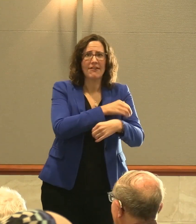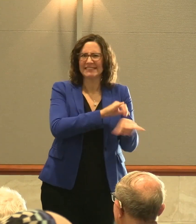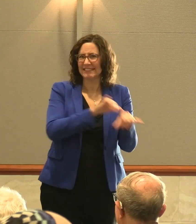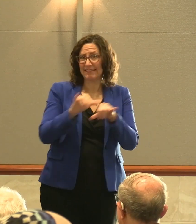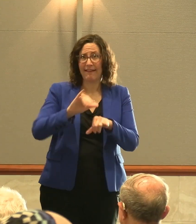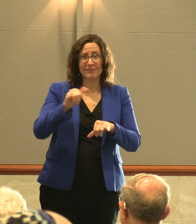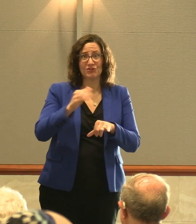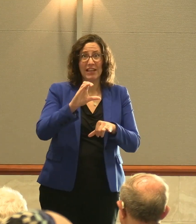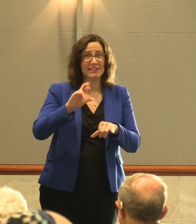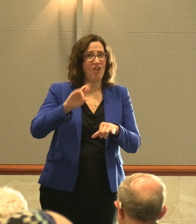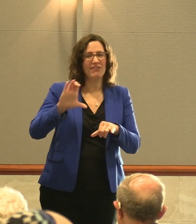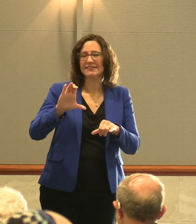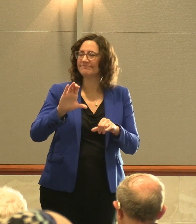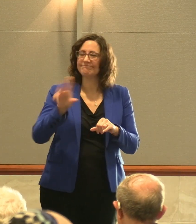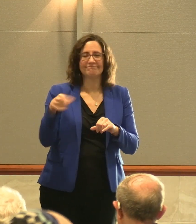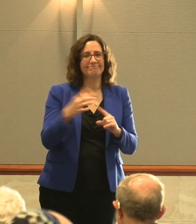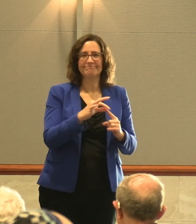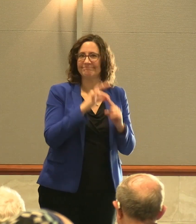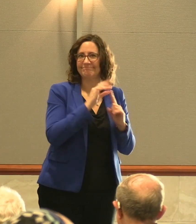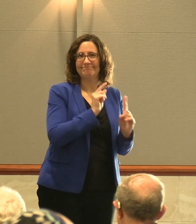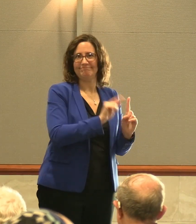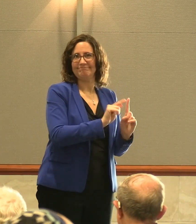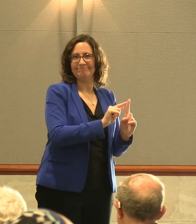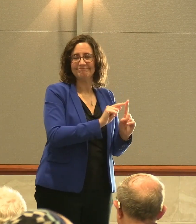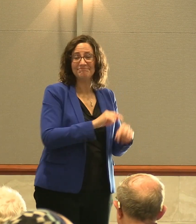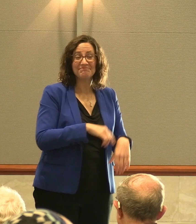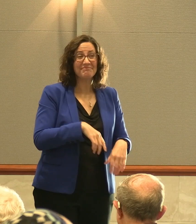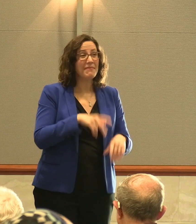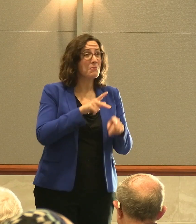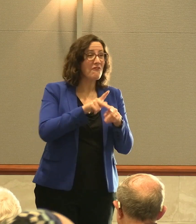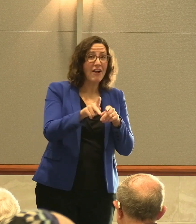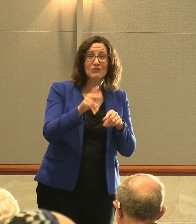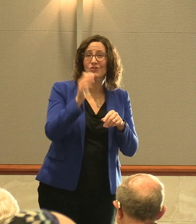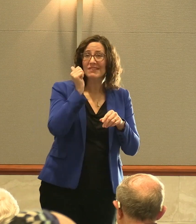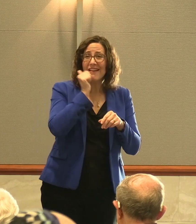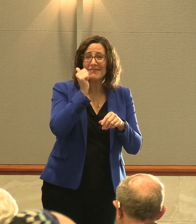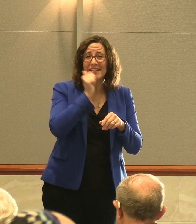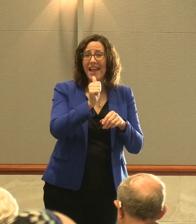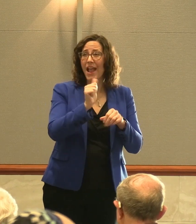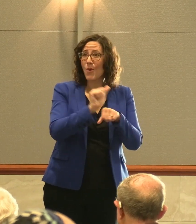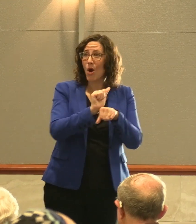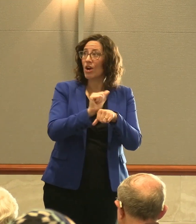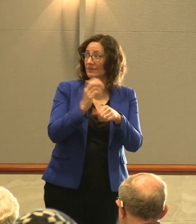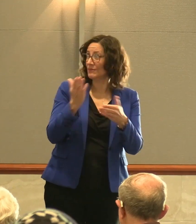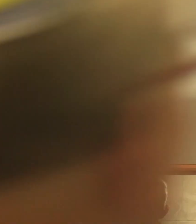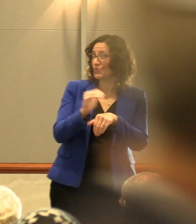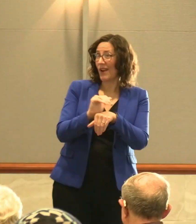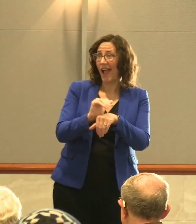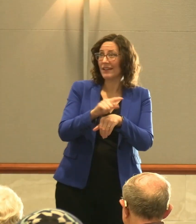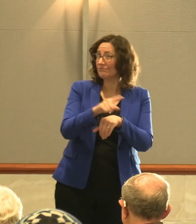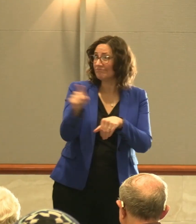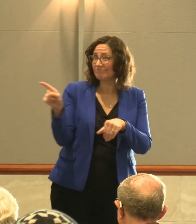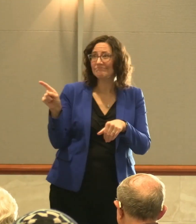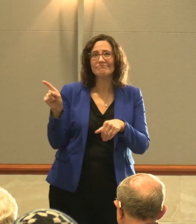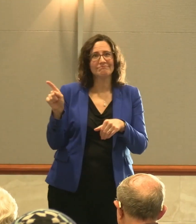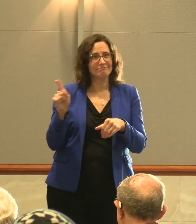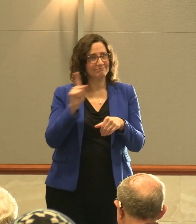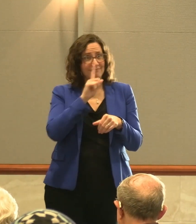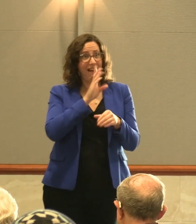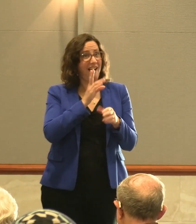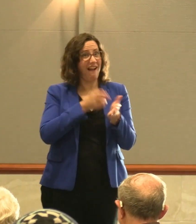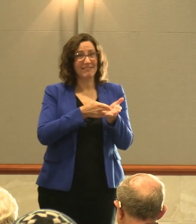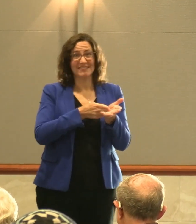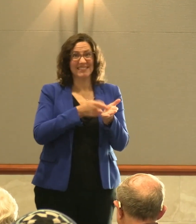JCRC. And the professionals who do this work day in and day out, many of whom are here tonight, are, frankly,